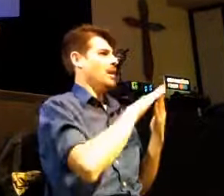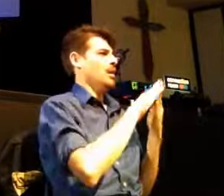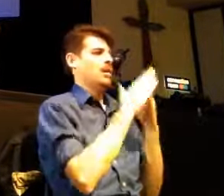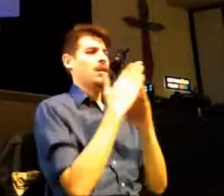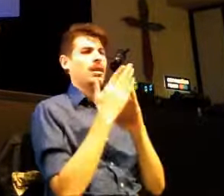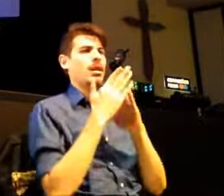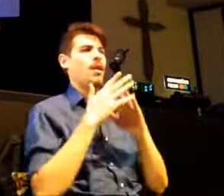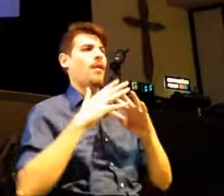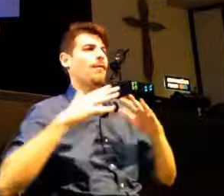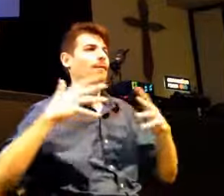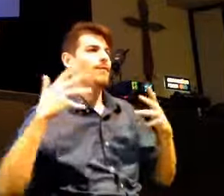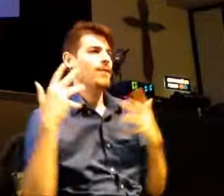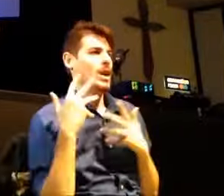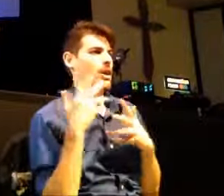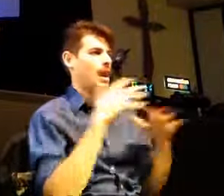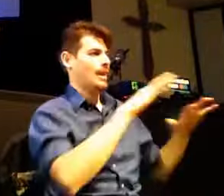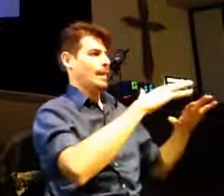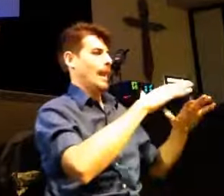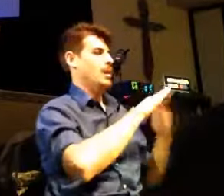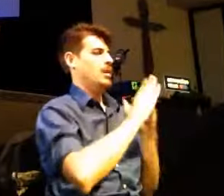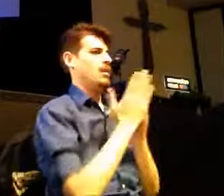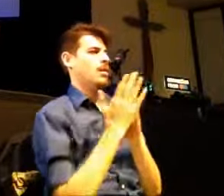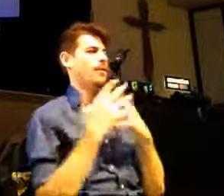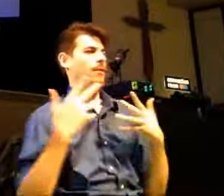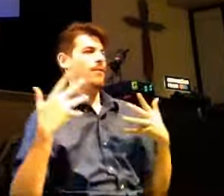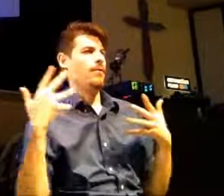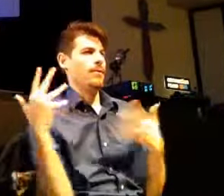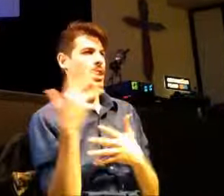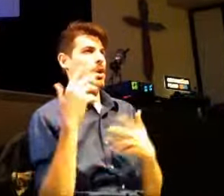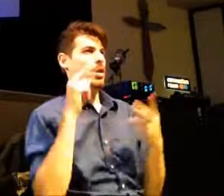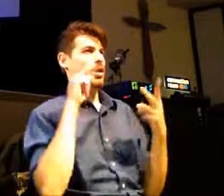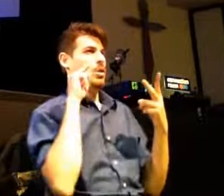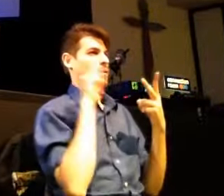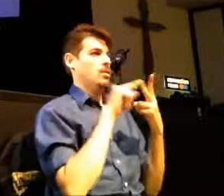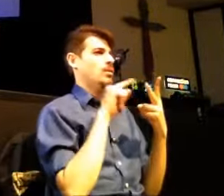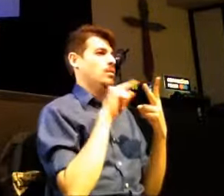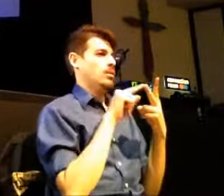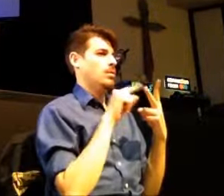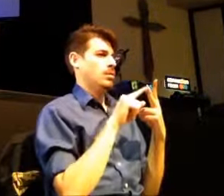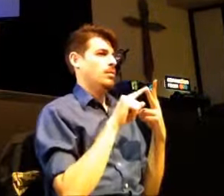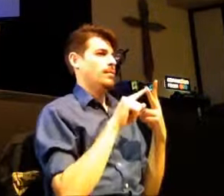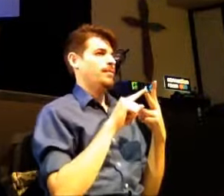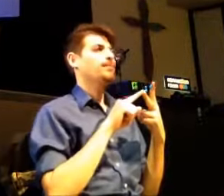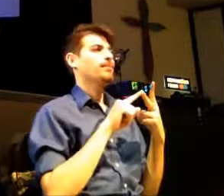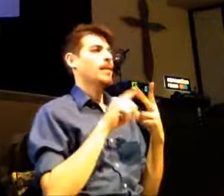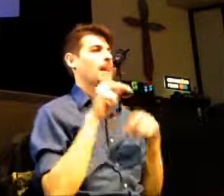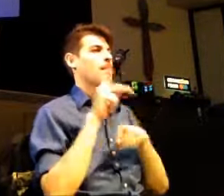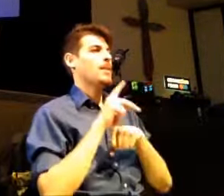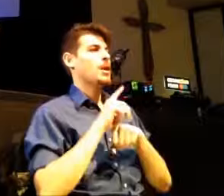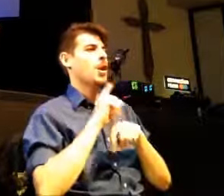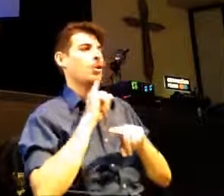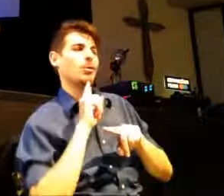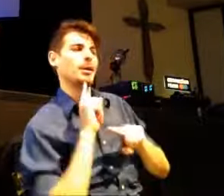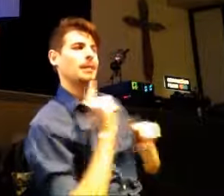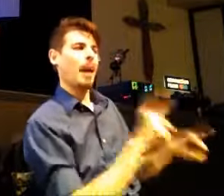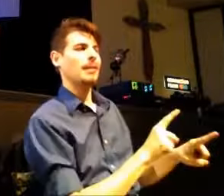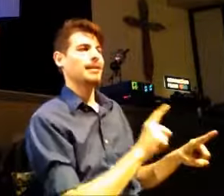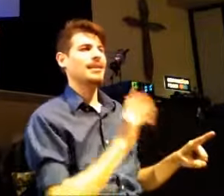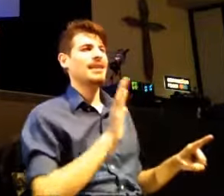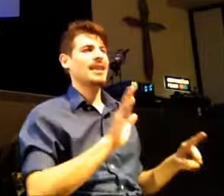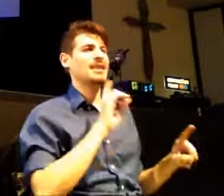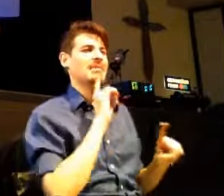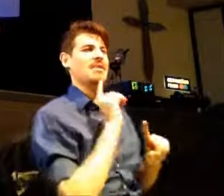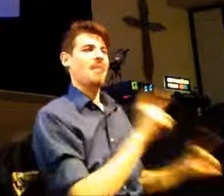all of them what to do. And it's Peter that responds in this way. Look back at